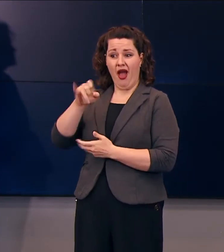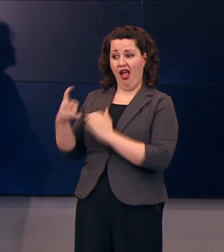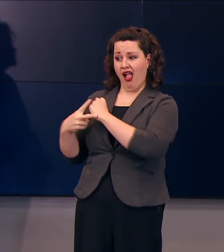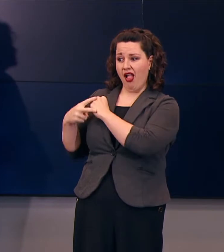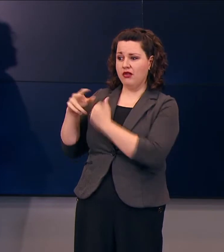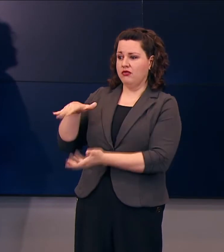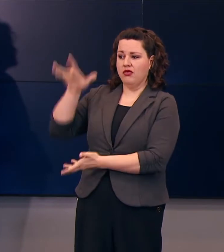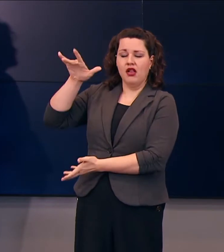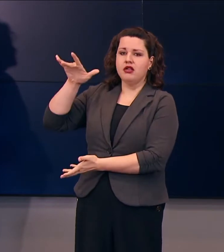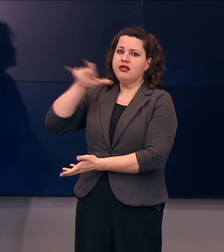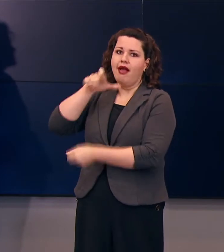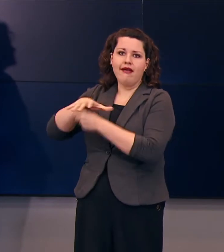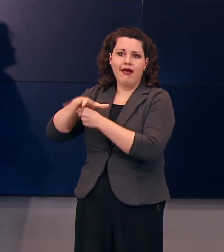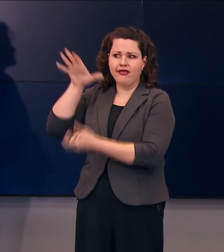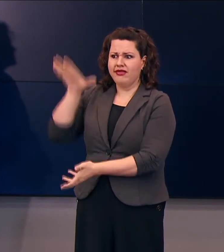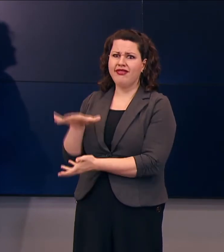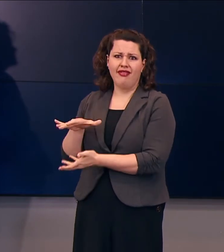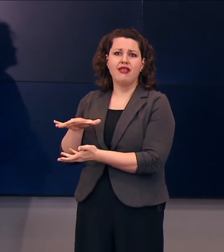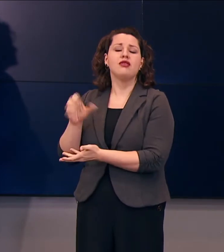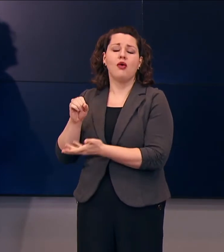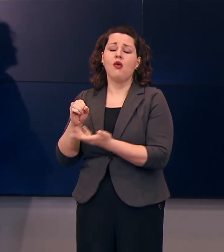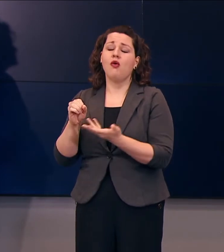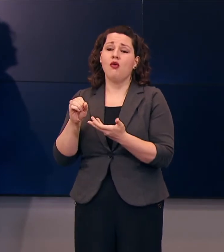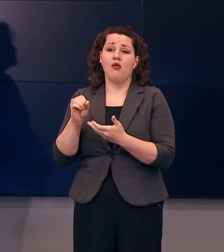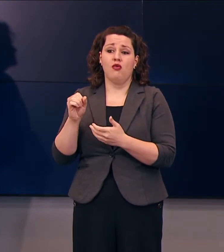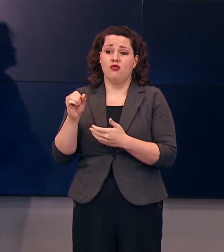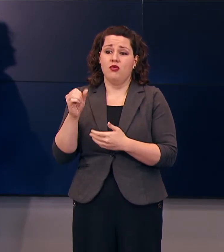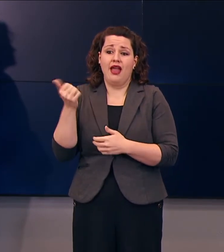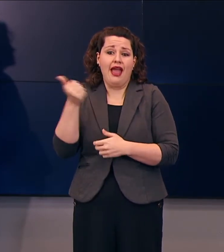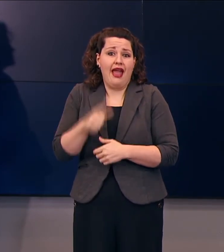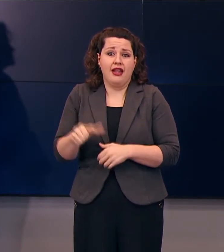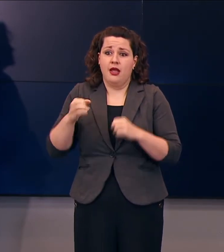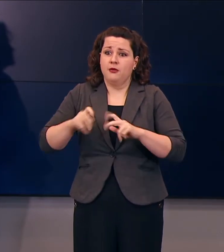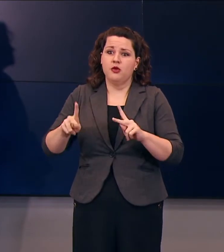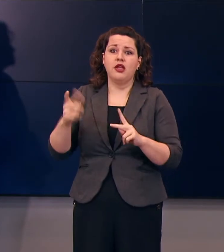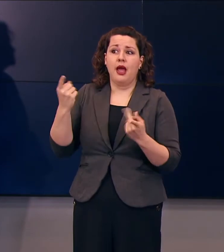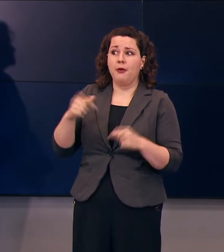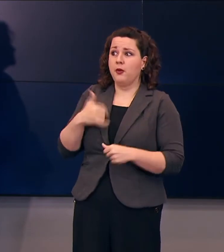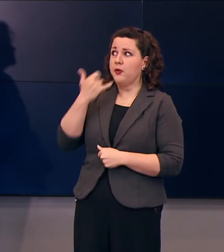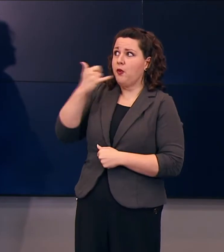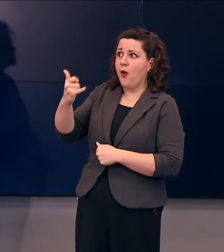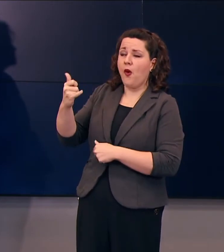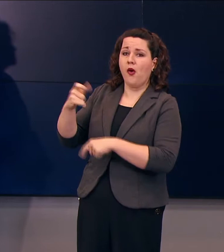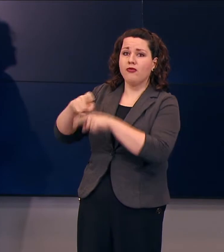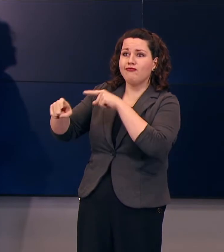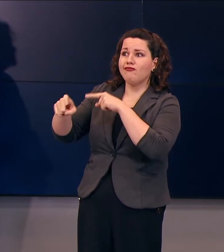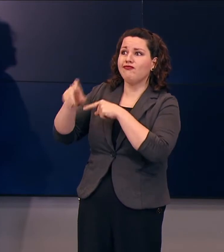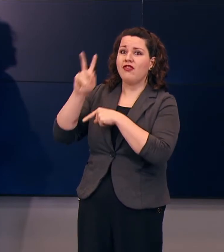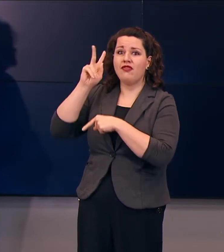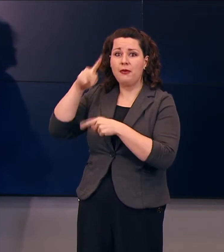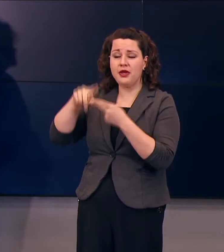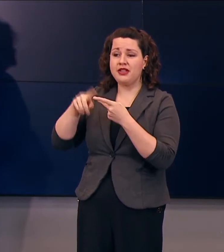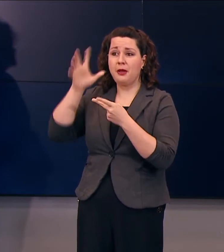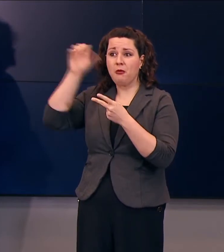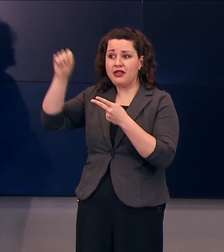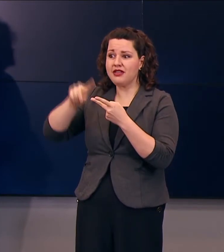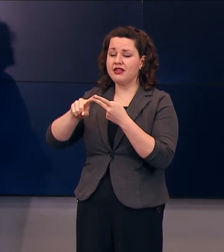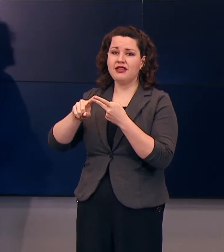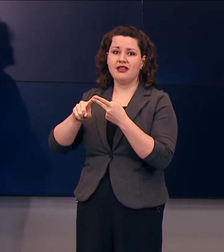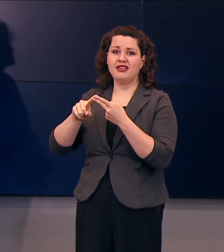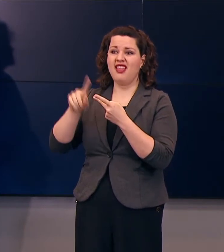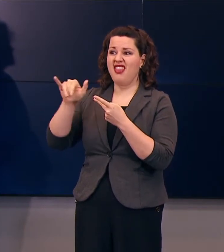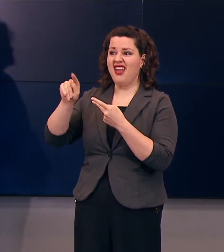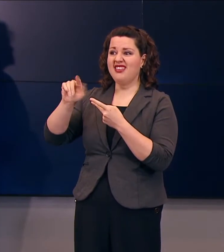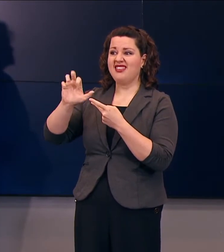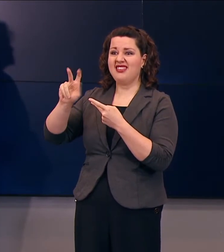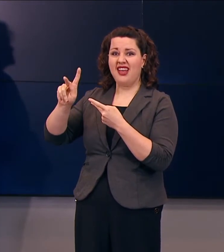And in every opportunity that we have, on a call with the vice president or the president or the task force, it's not